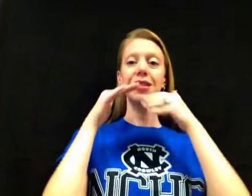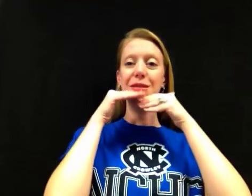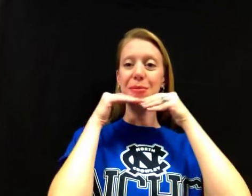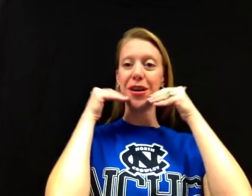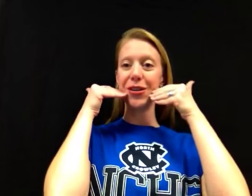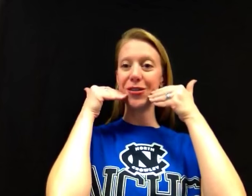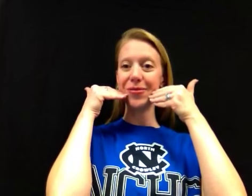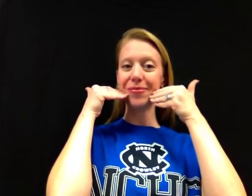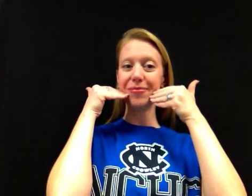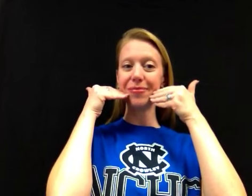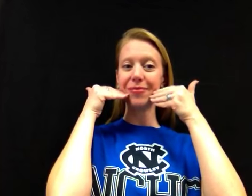Smile.